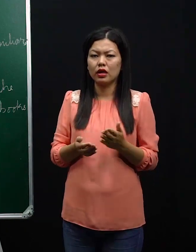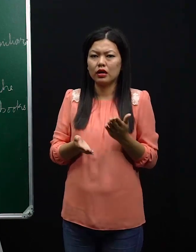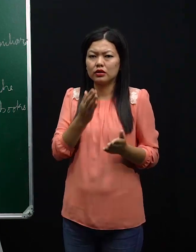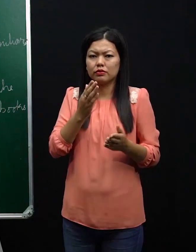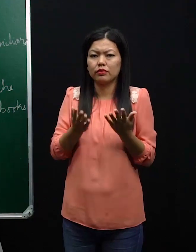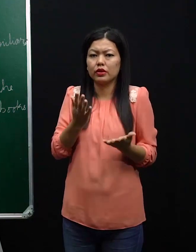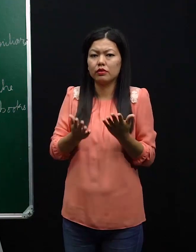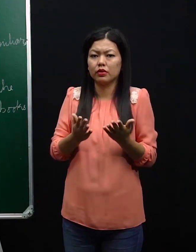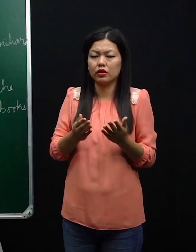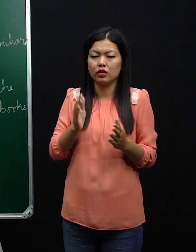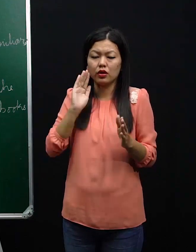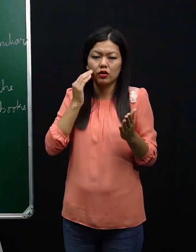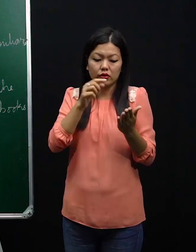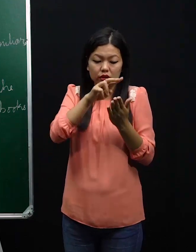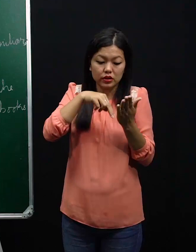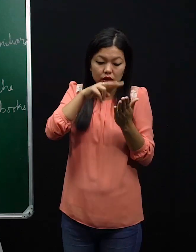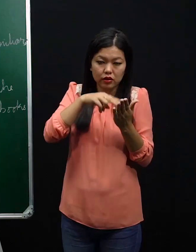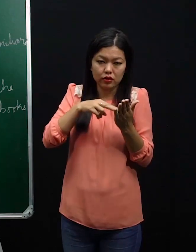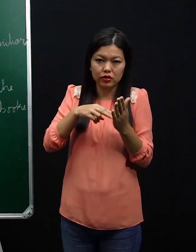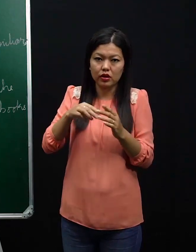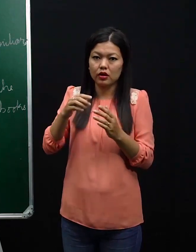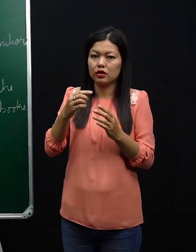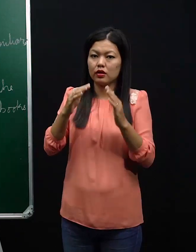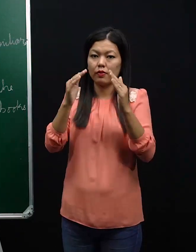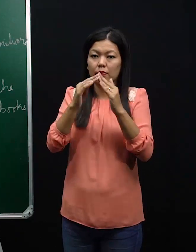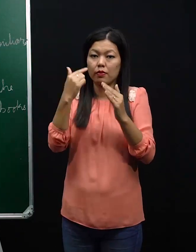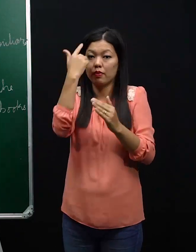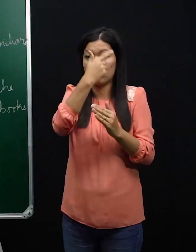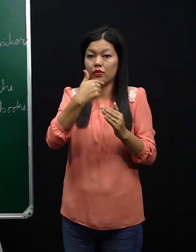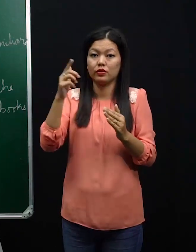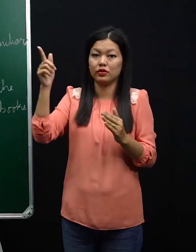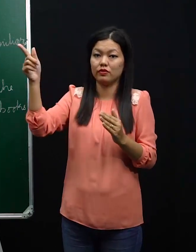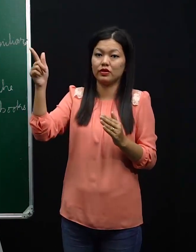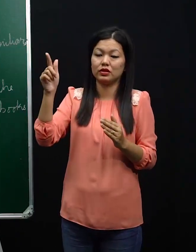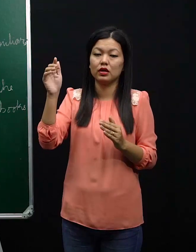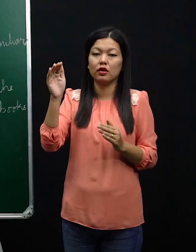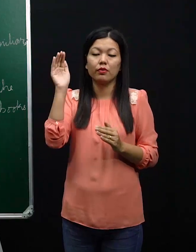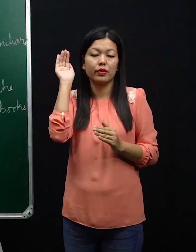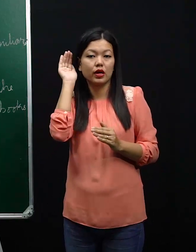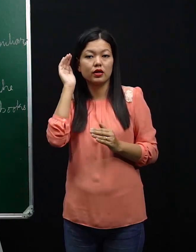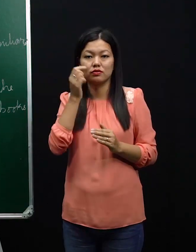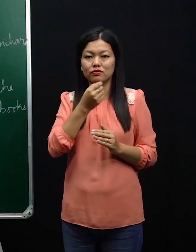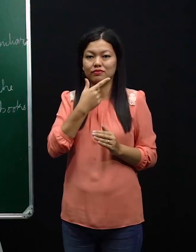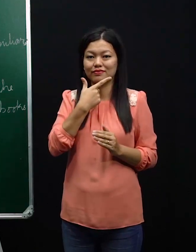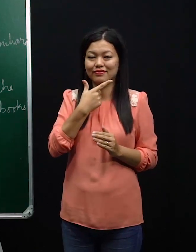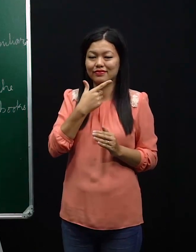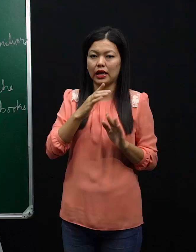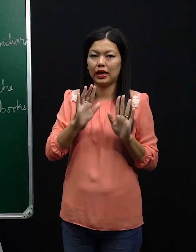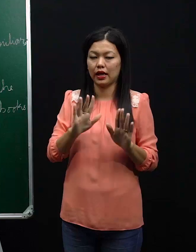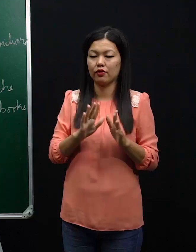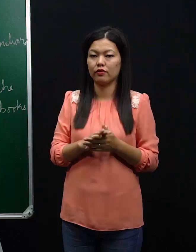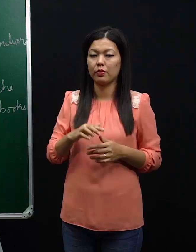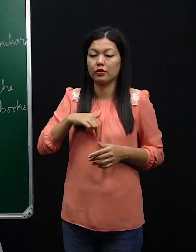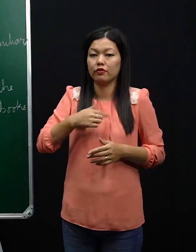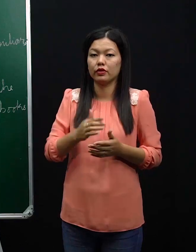way. And when he was doing this, a man came to him, a stranger, and said, "Can I have a rest